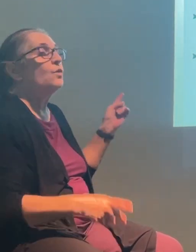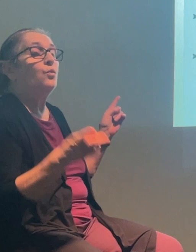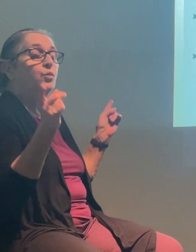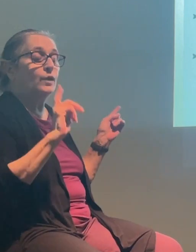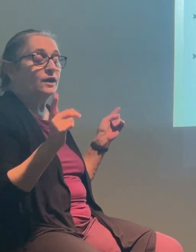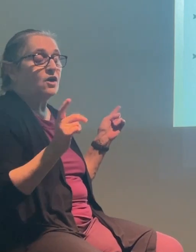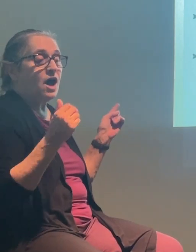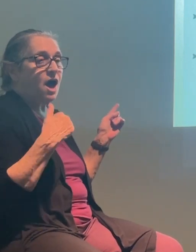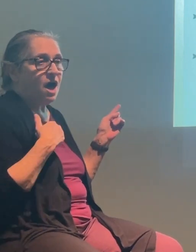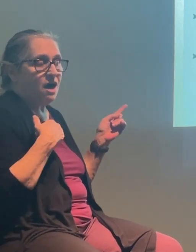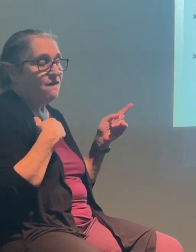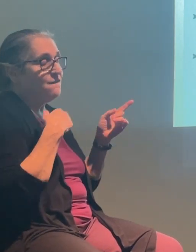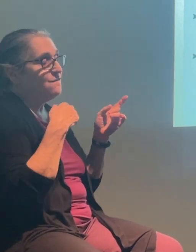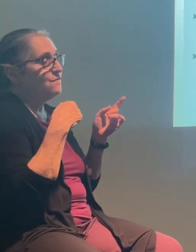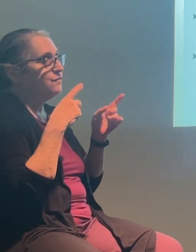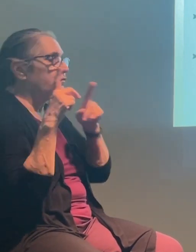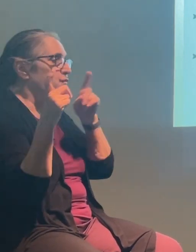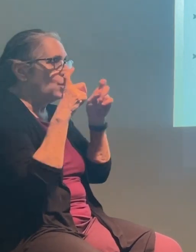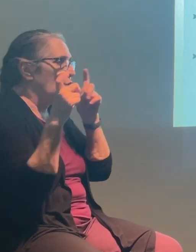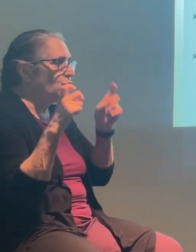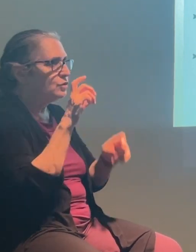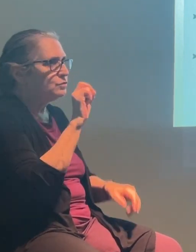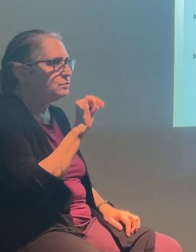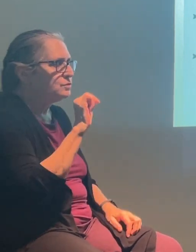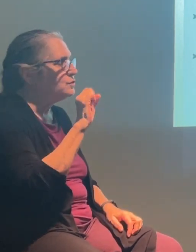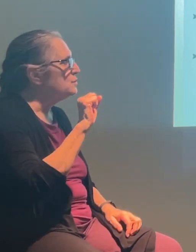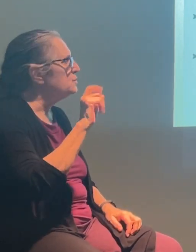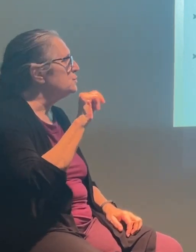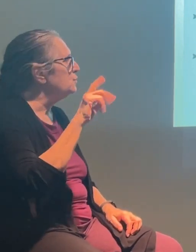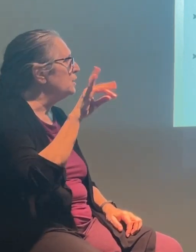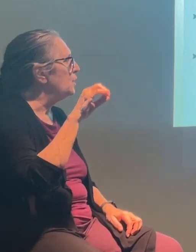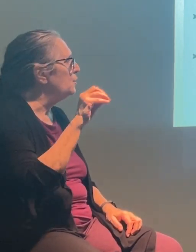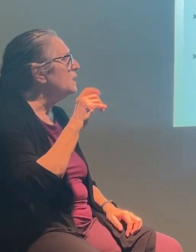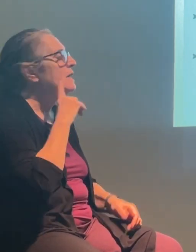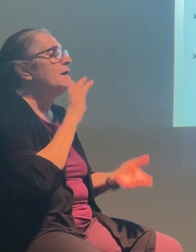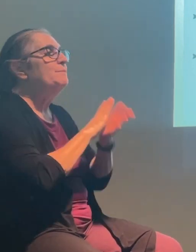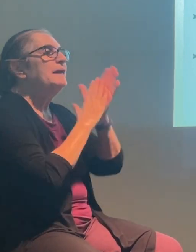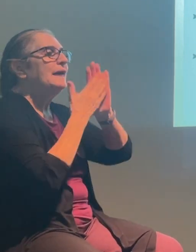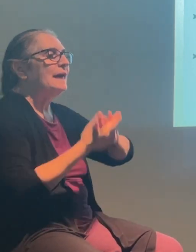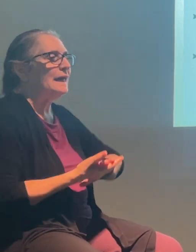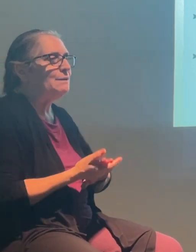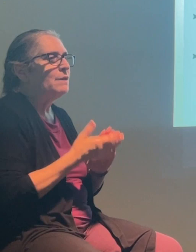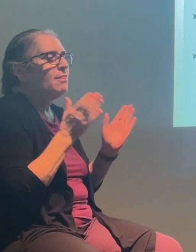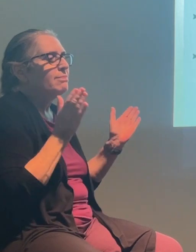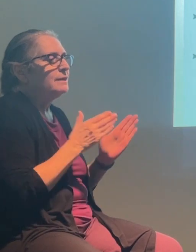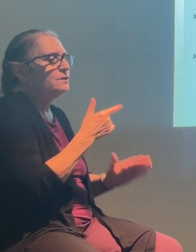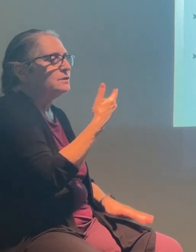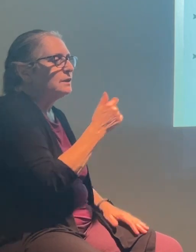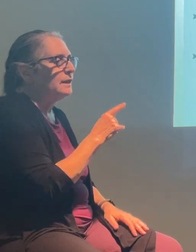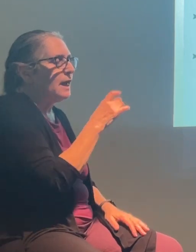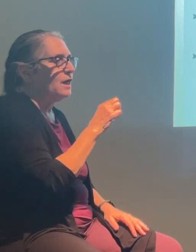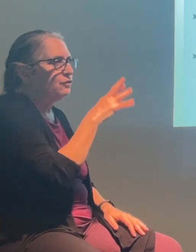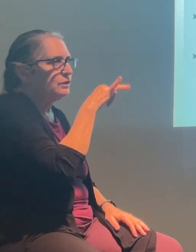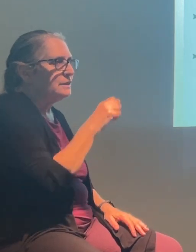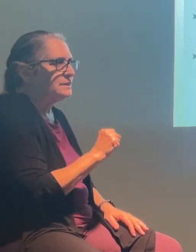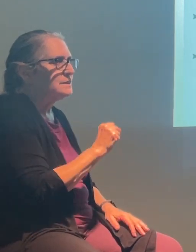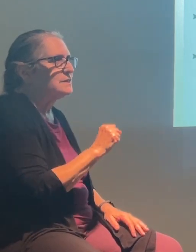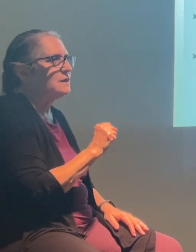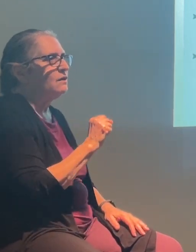studio was turned into the little galleries of the photo secession, which became later on known as